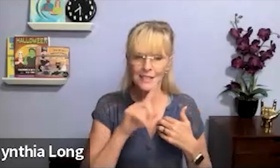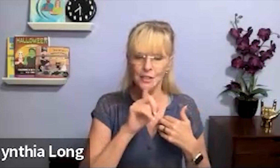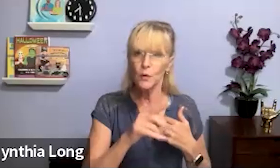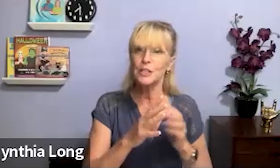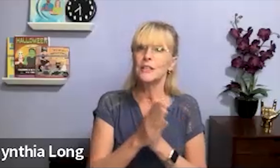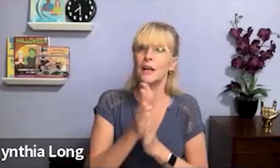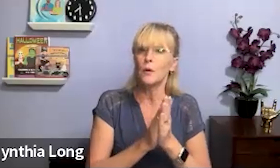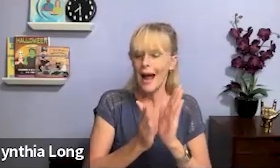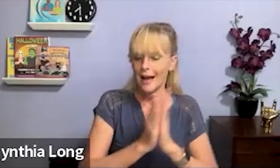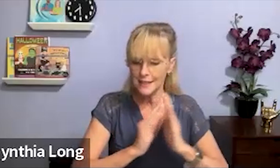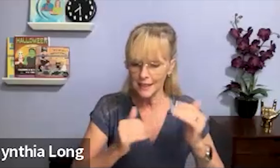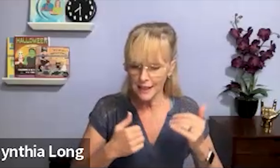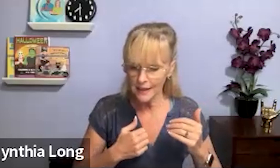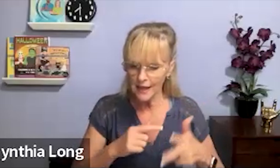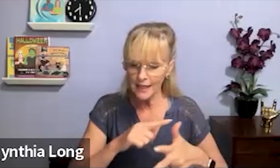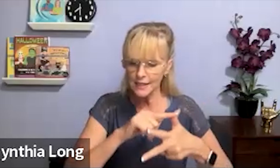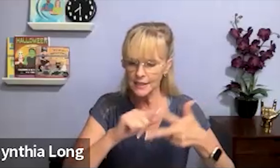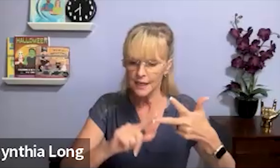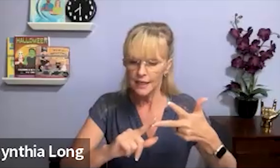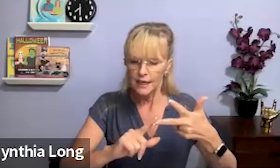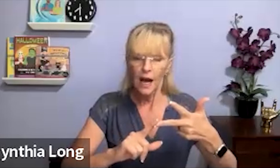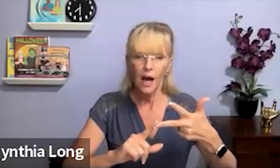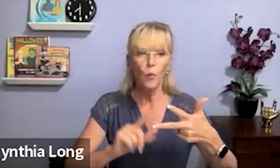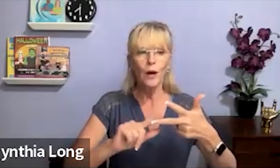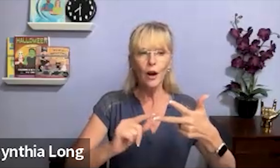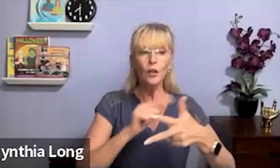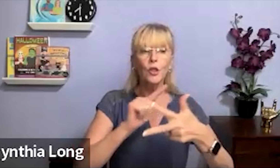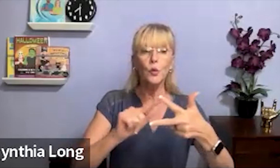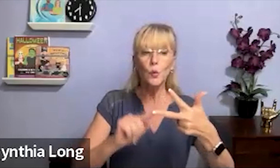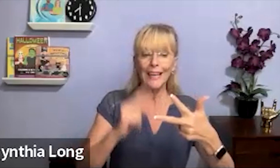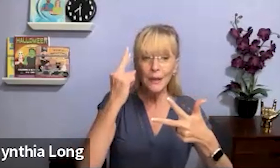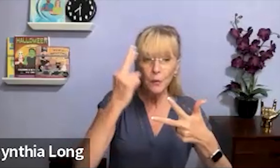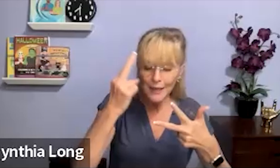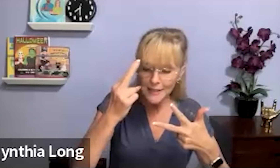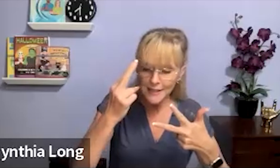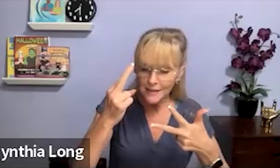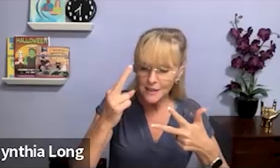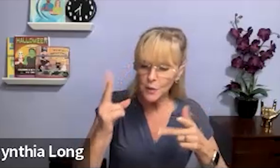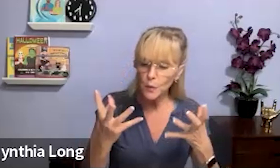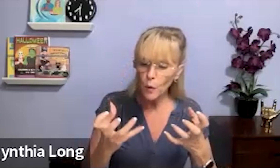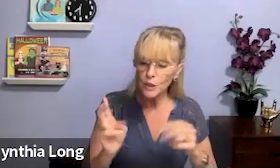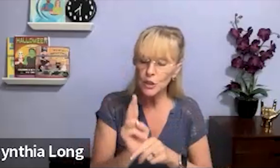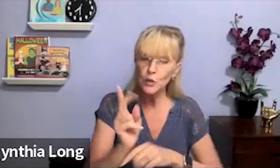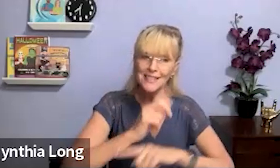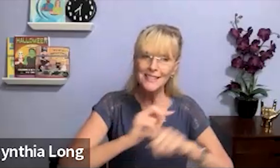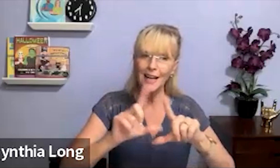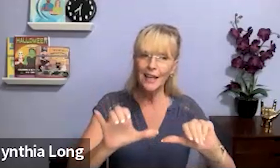is our question that we're asking, and that is, what are 3 reasons you would want to use sign